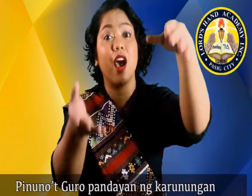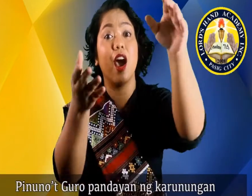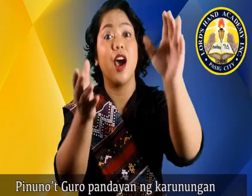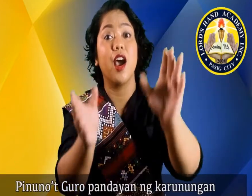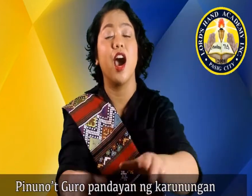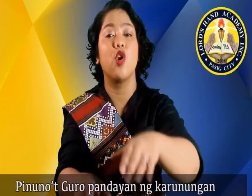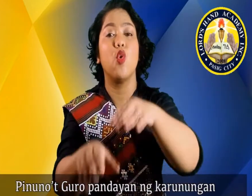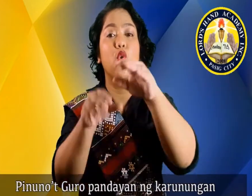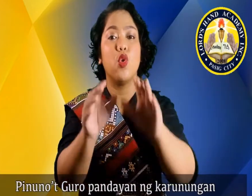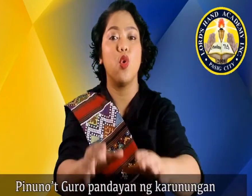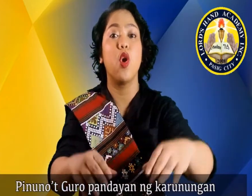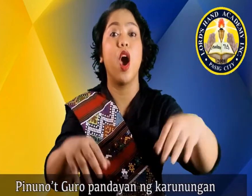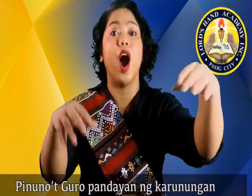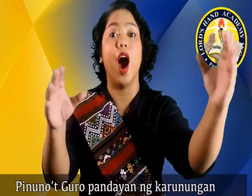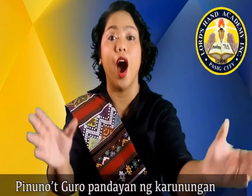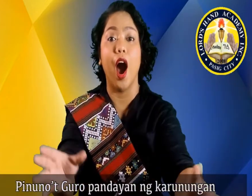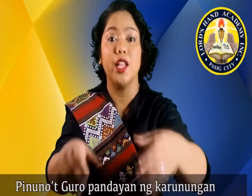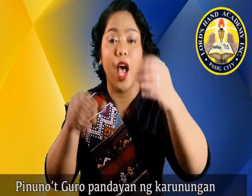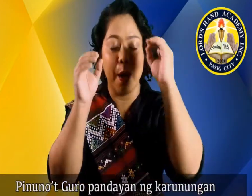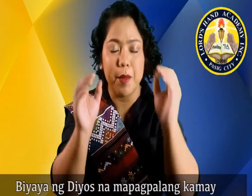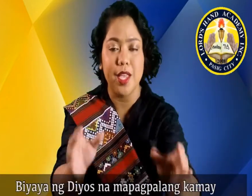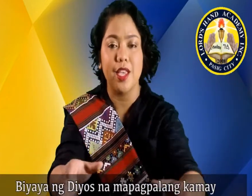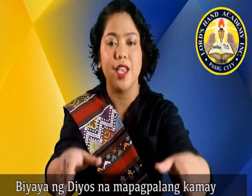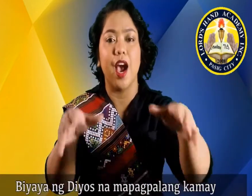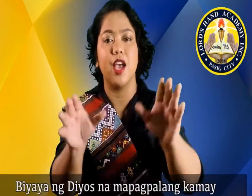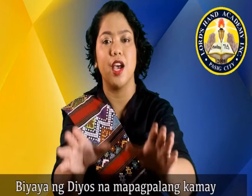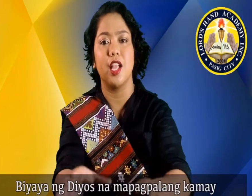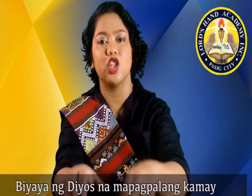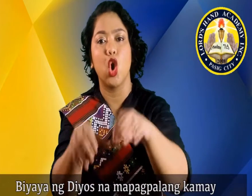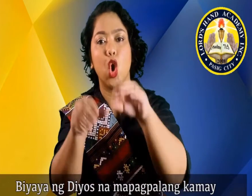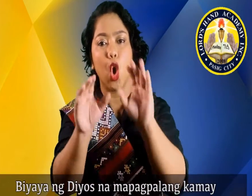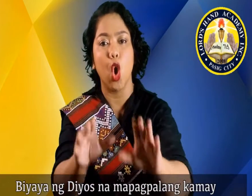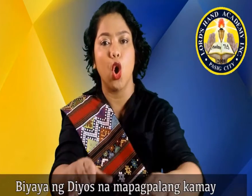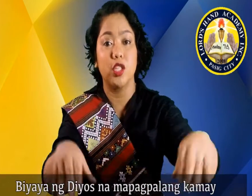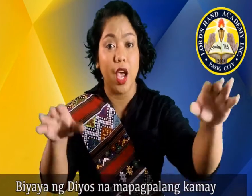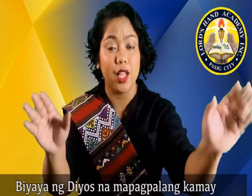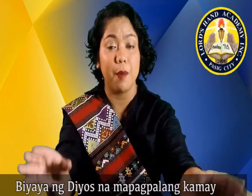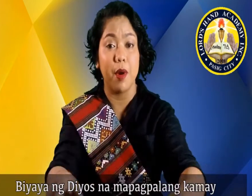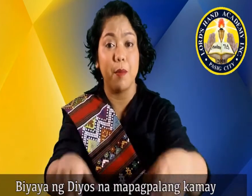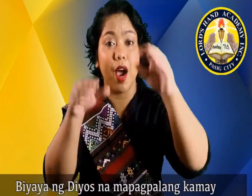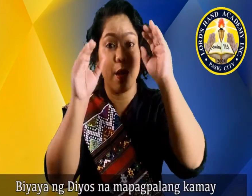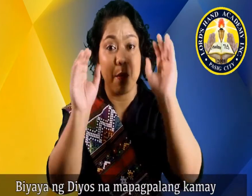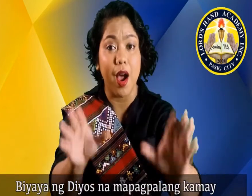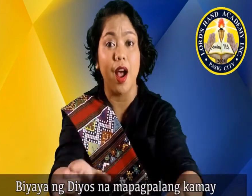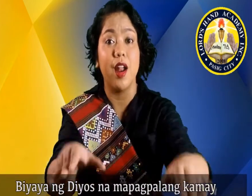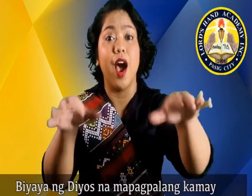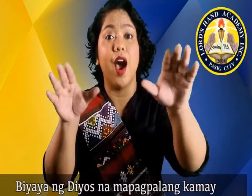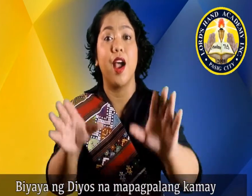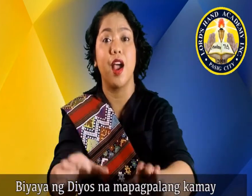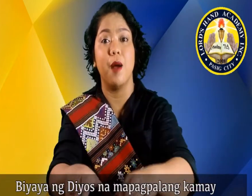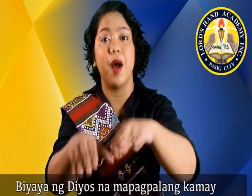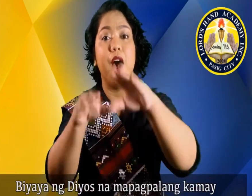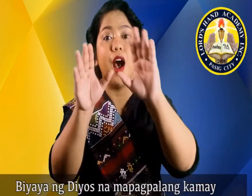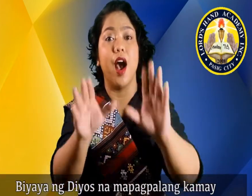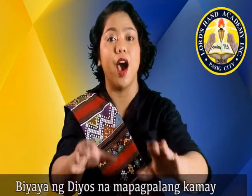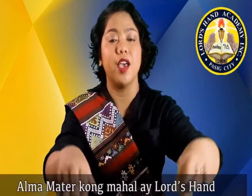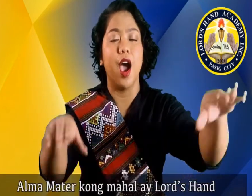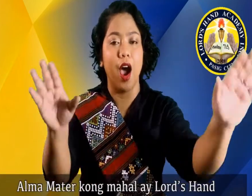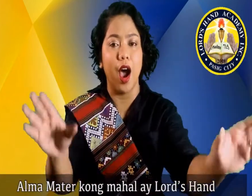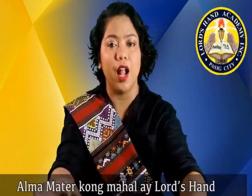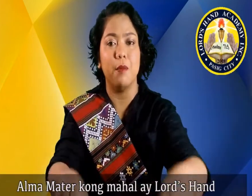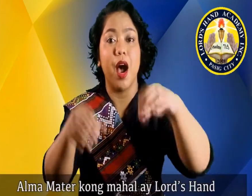pandayan ng karunungan, biyaya ng Diyos na mapagpalang